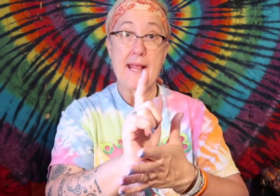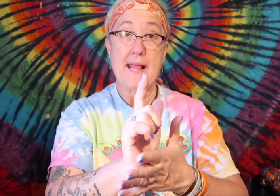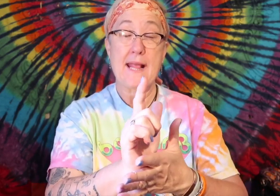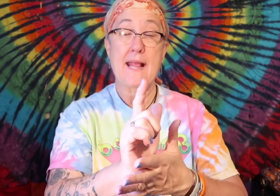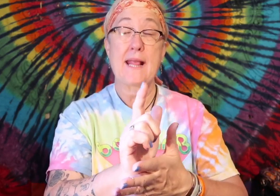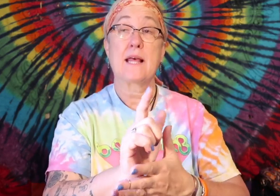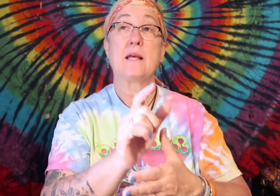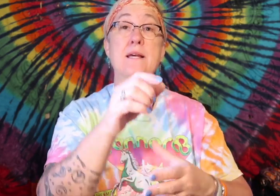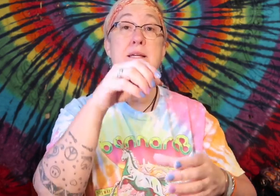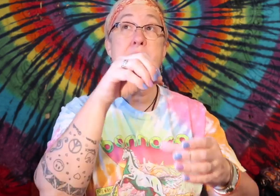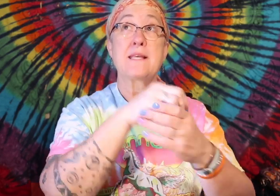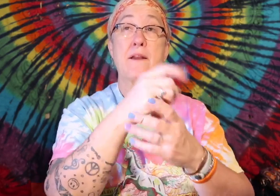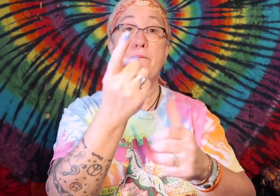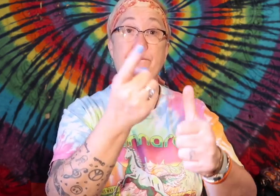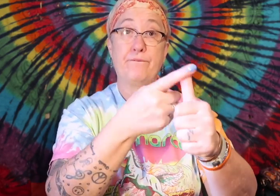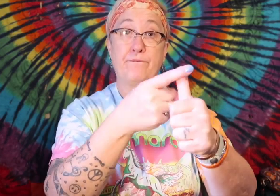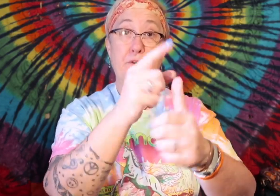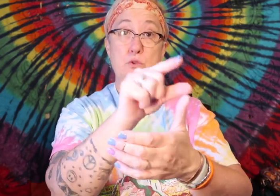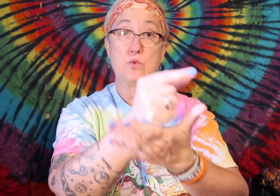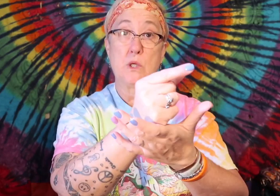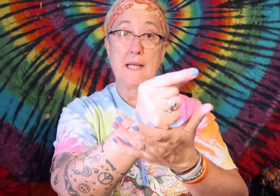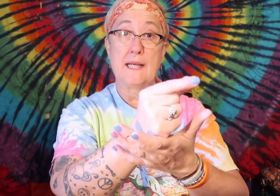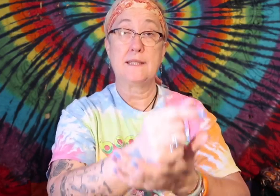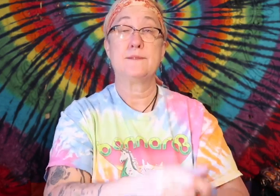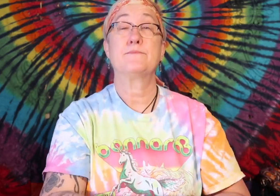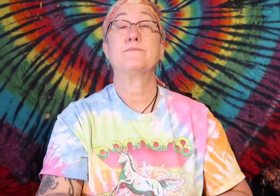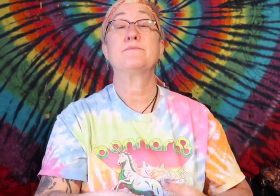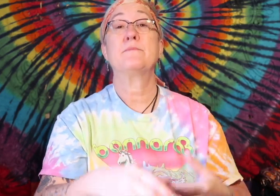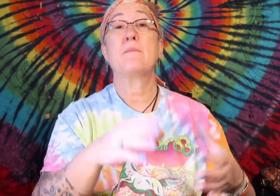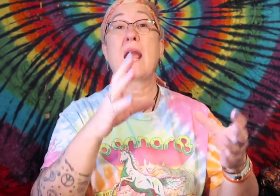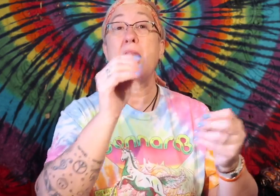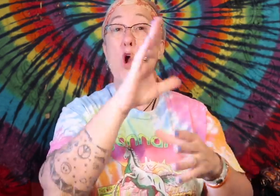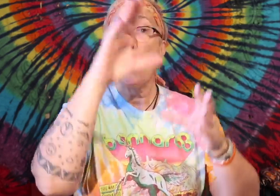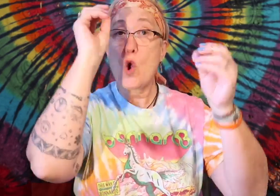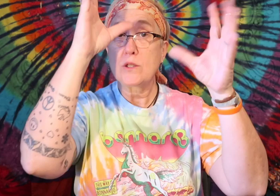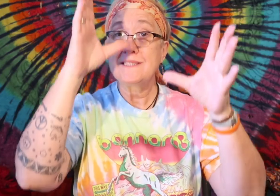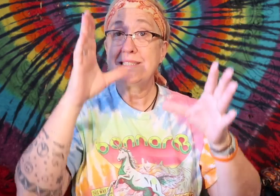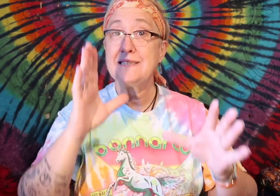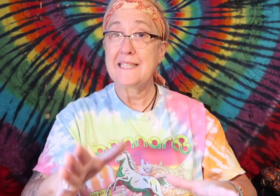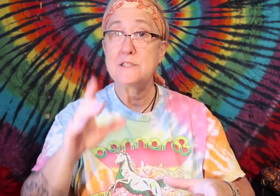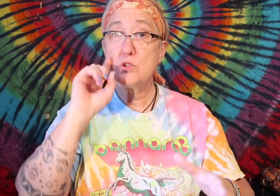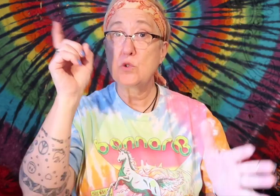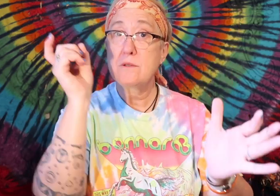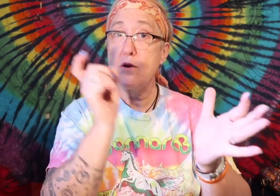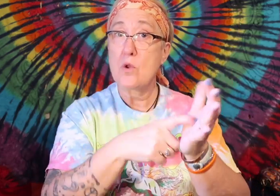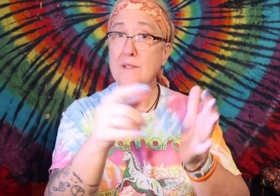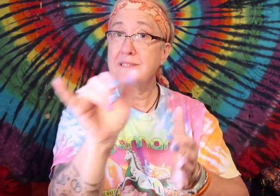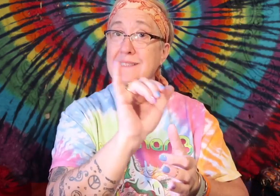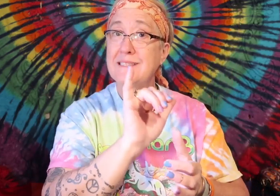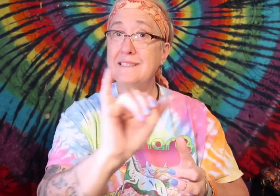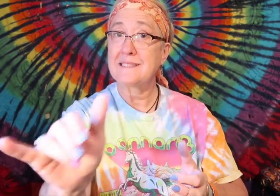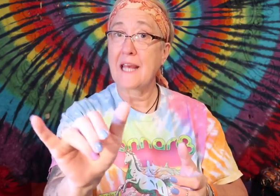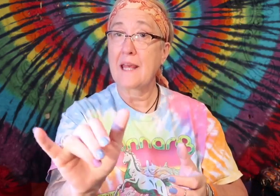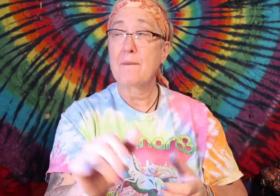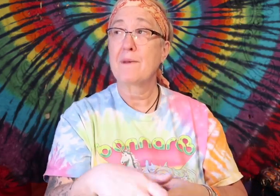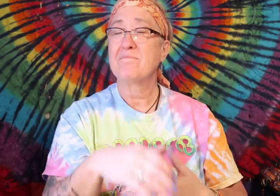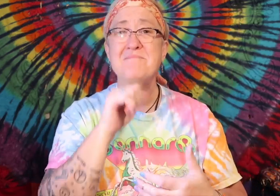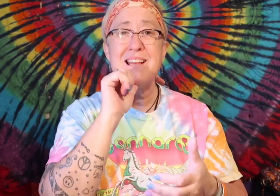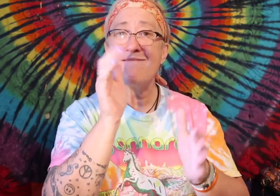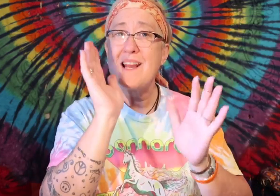So then Lee was in first grade, and her teacher noticed the same thing.